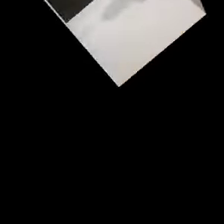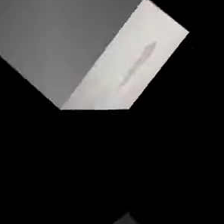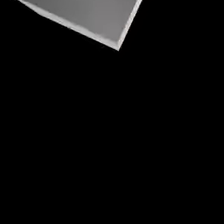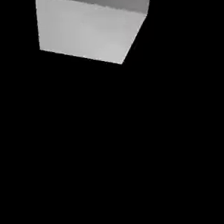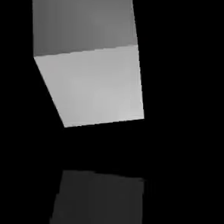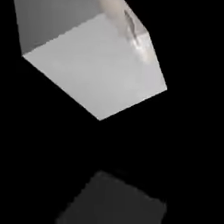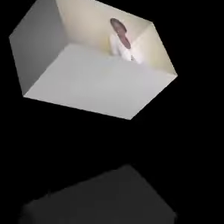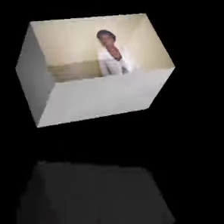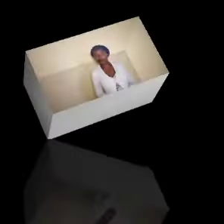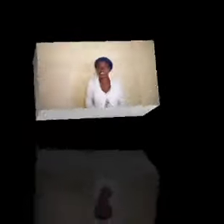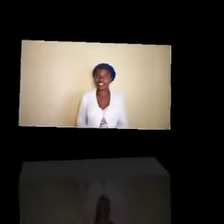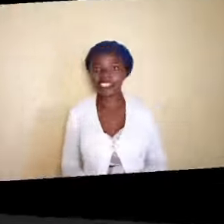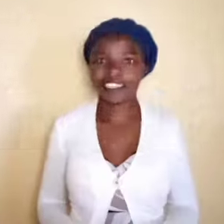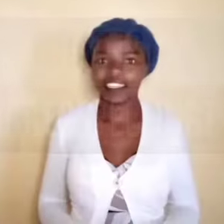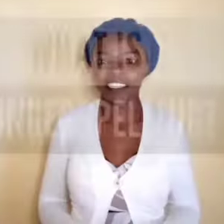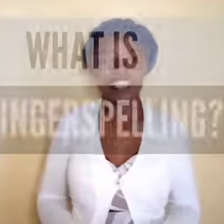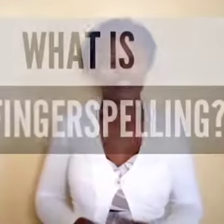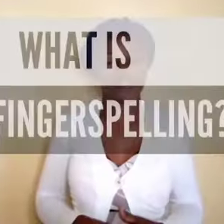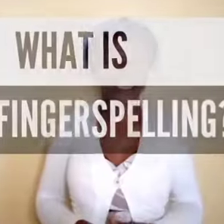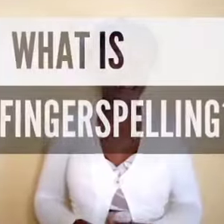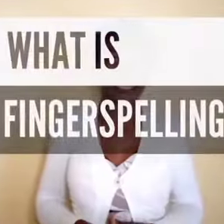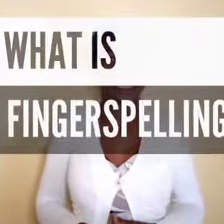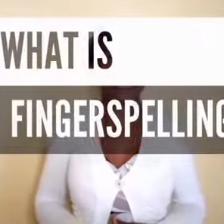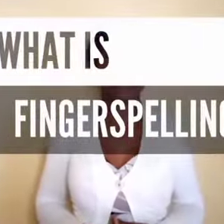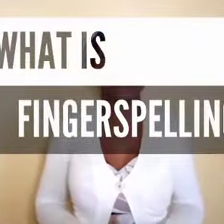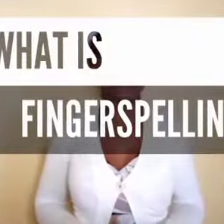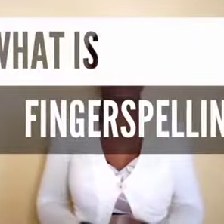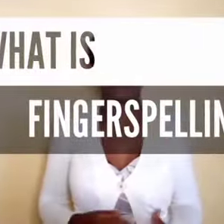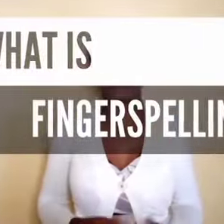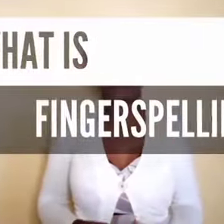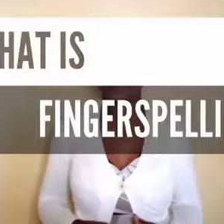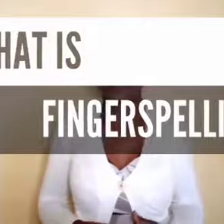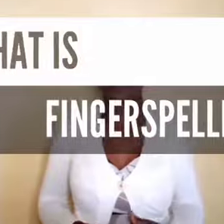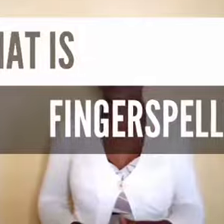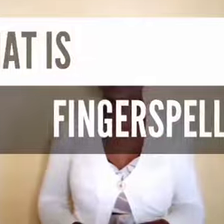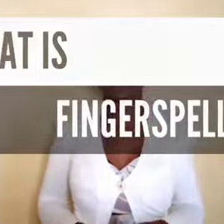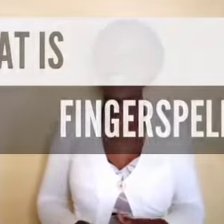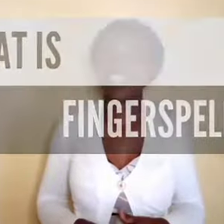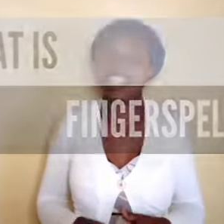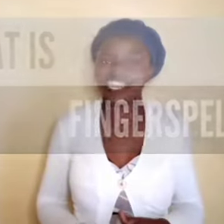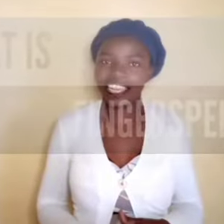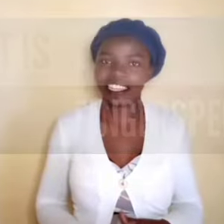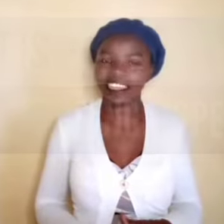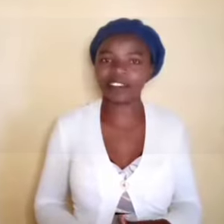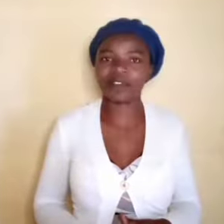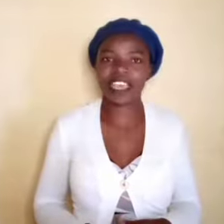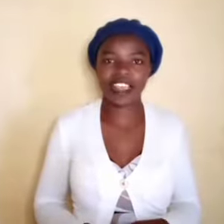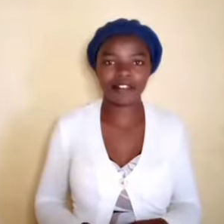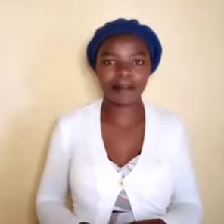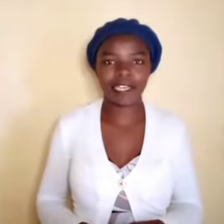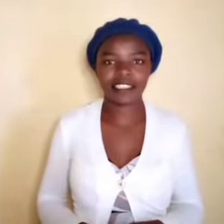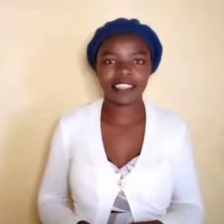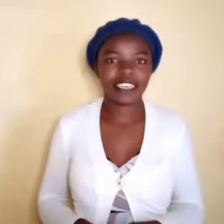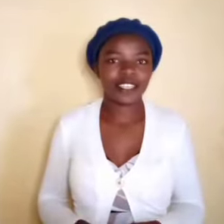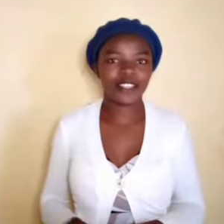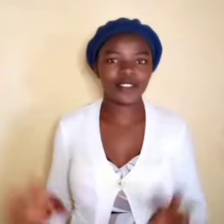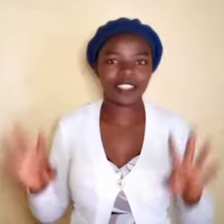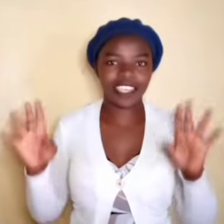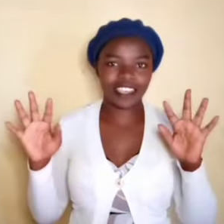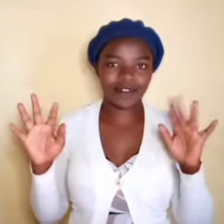What is fingerspelling? Fingerspelling is the representation of letters of the alphabet using